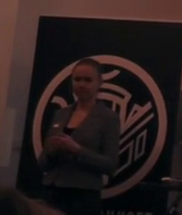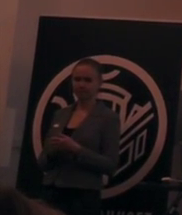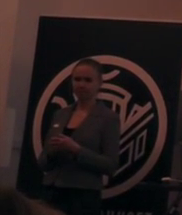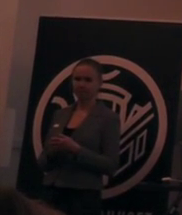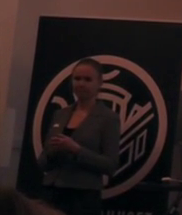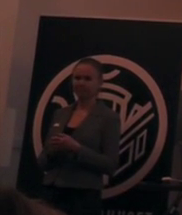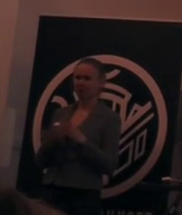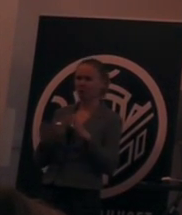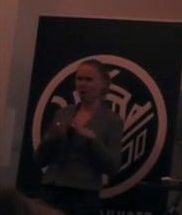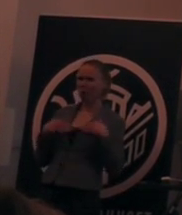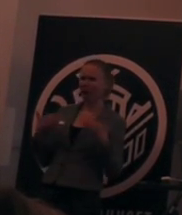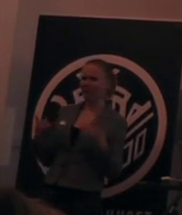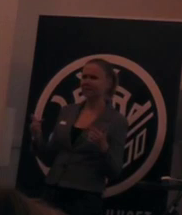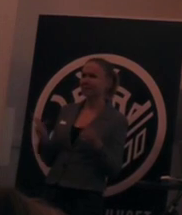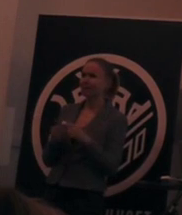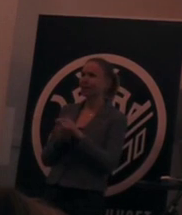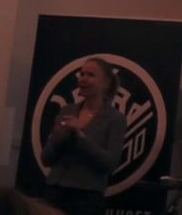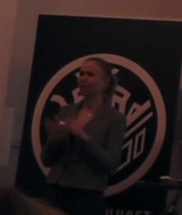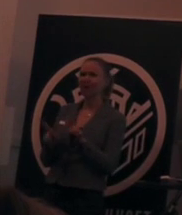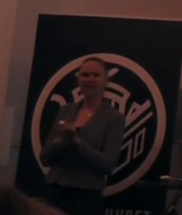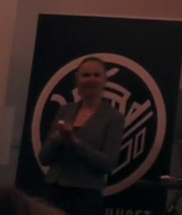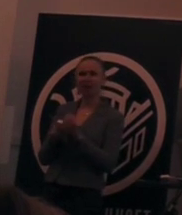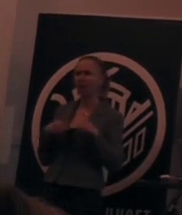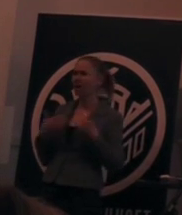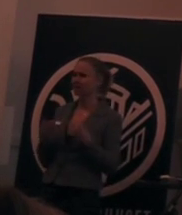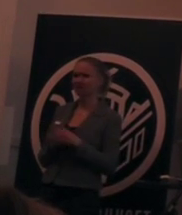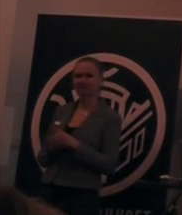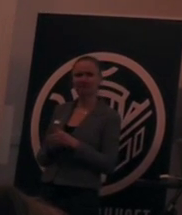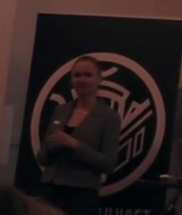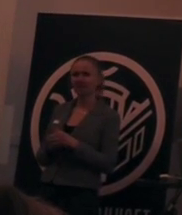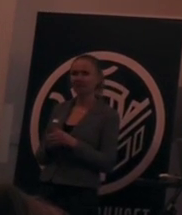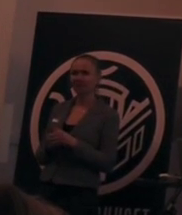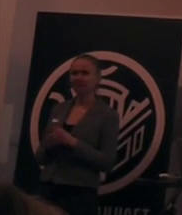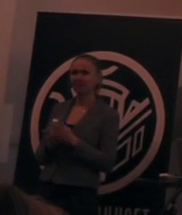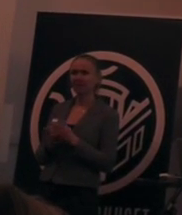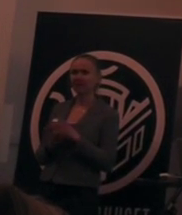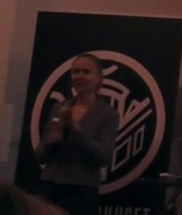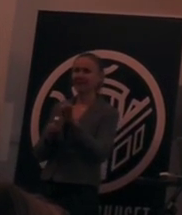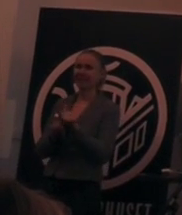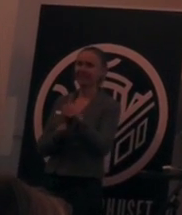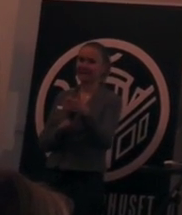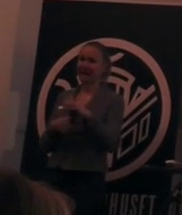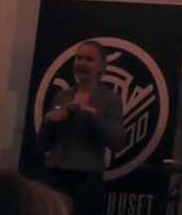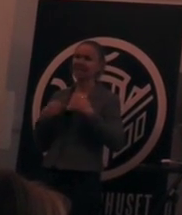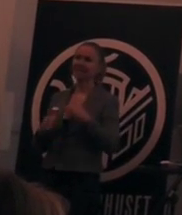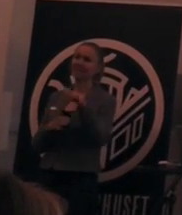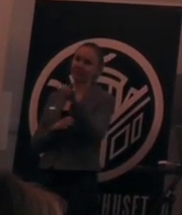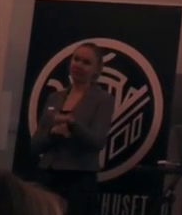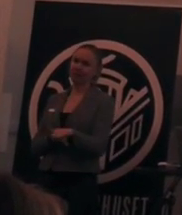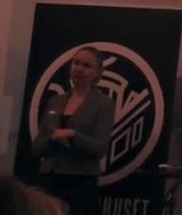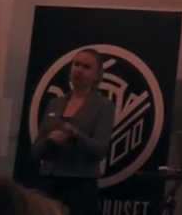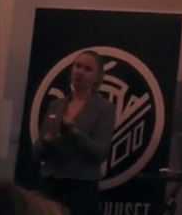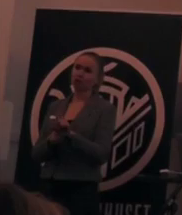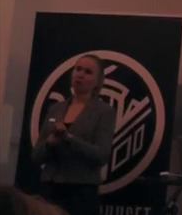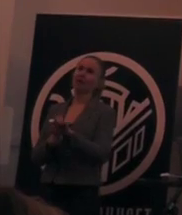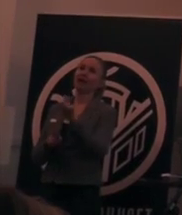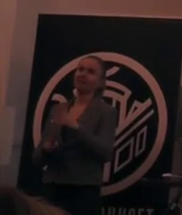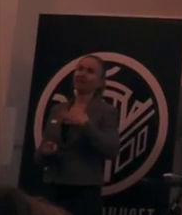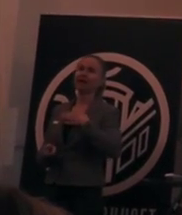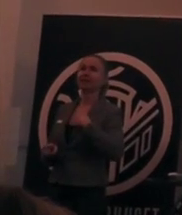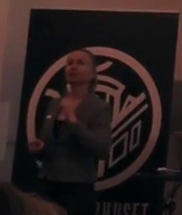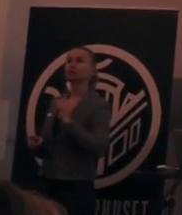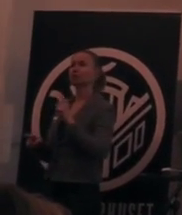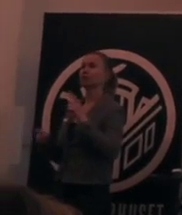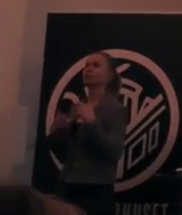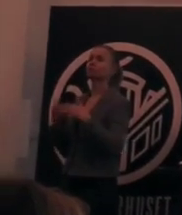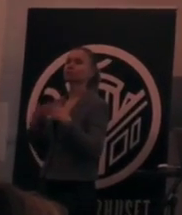you're surprised, but in a way you're not surprised. I mean, he's one of the activists that wanted me to tell his story, and